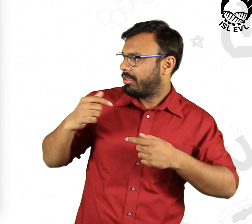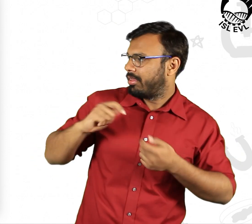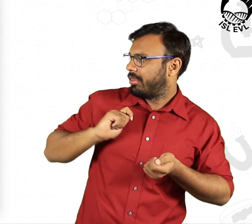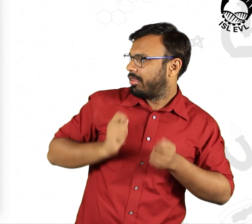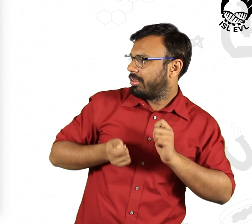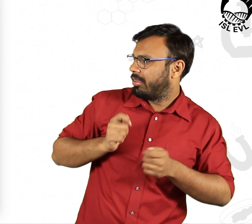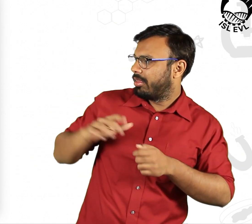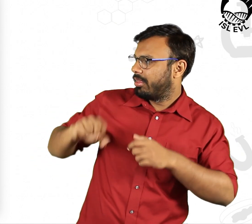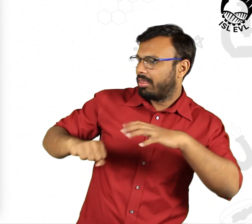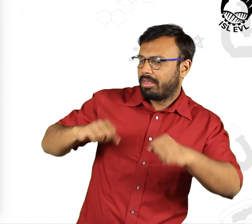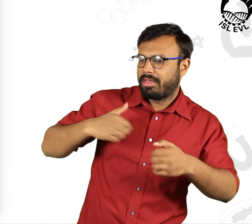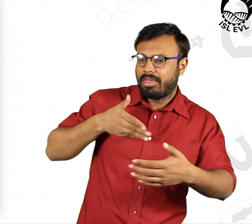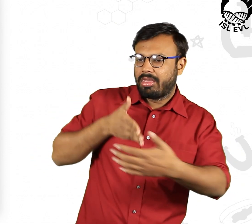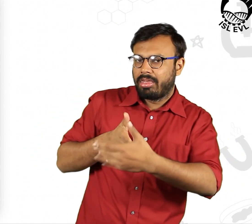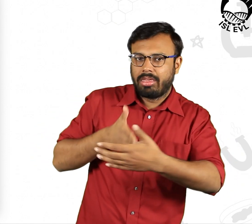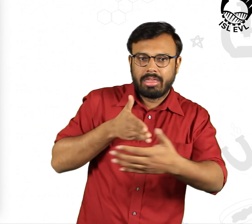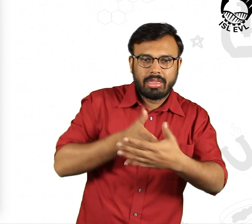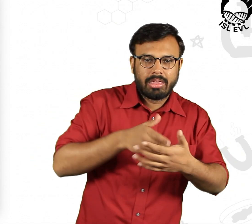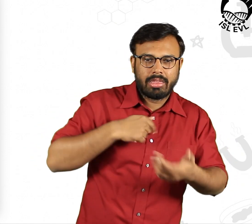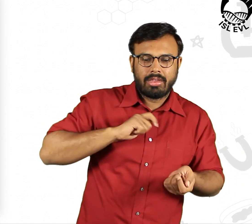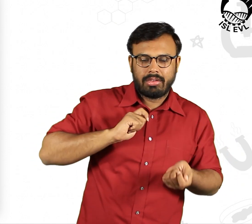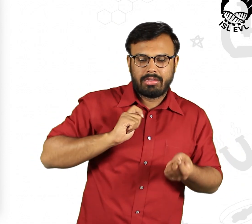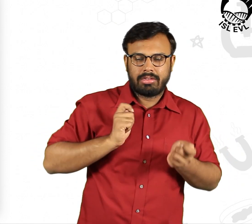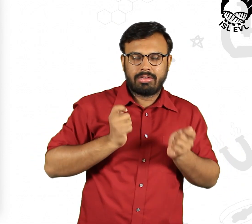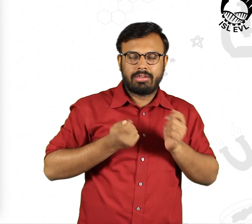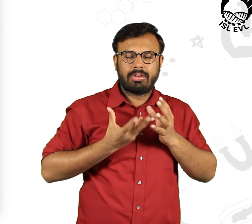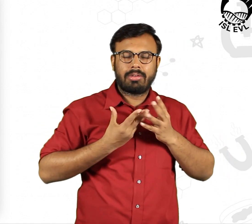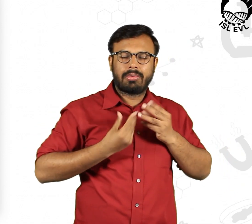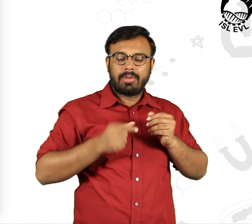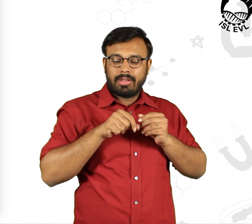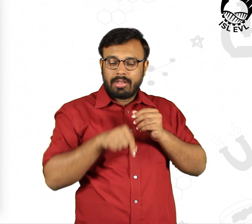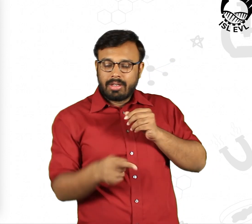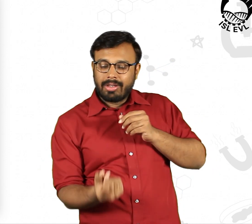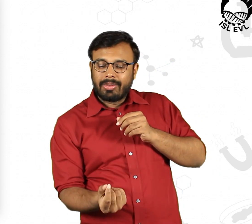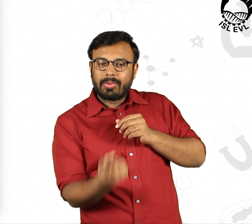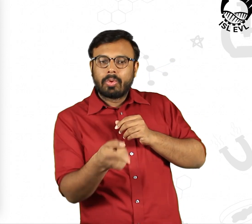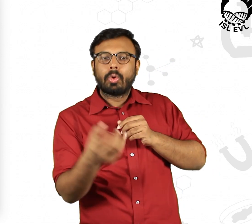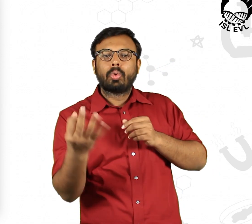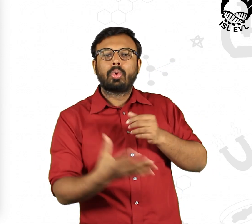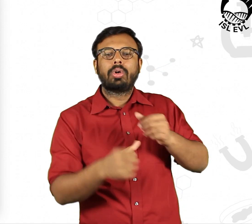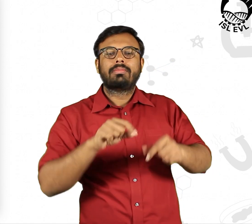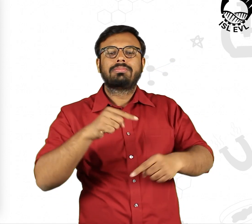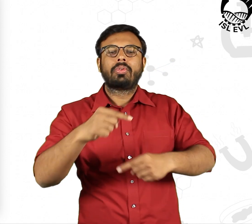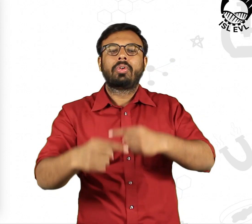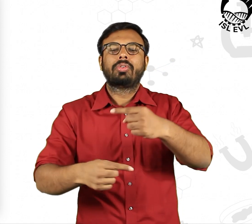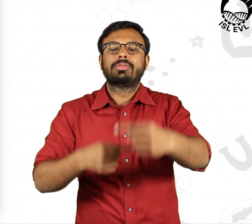into bigger trees, and make their own seedlings.